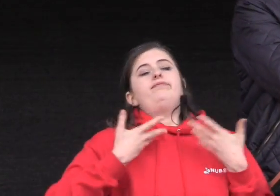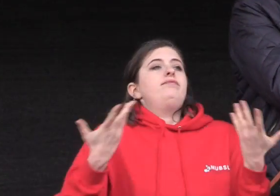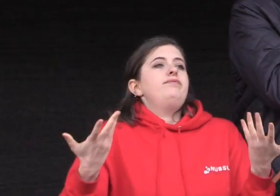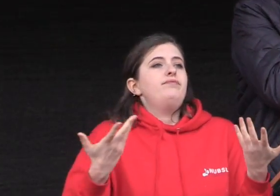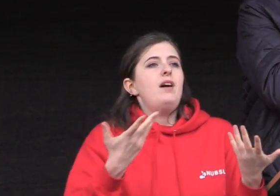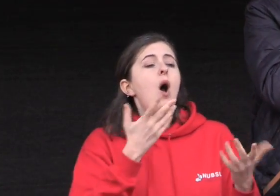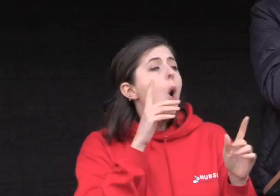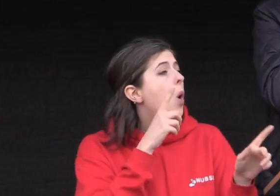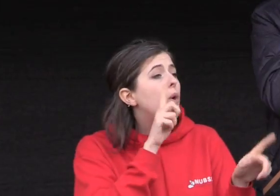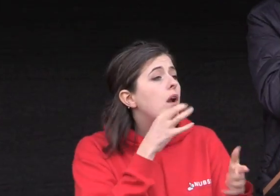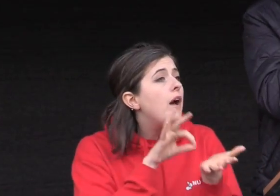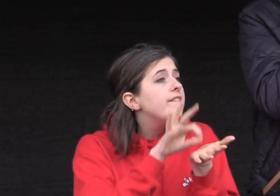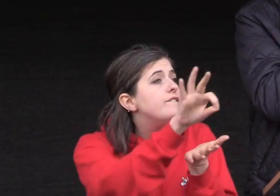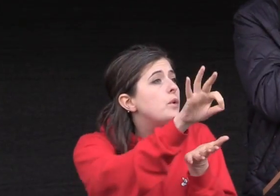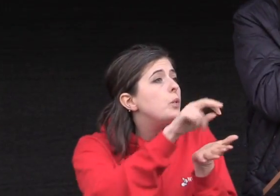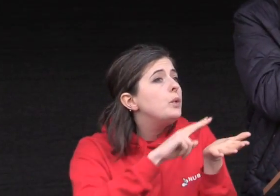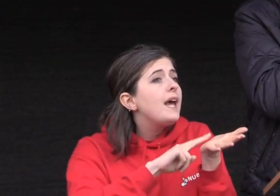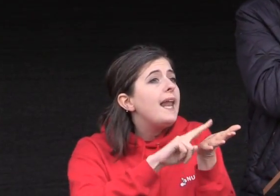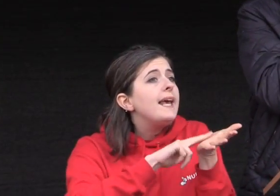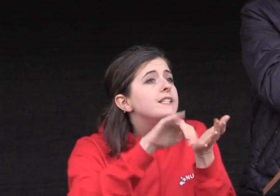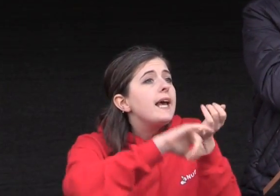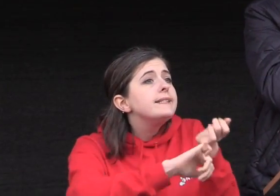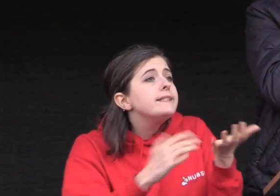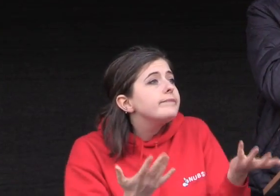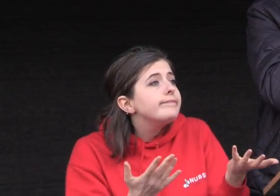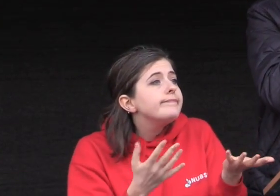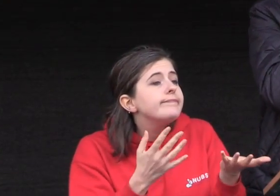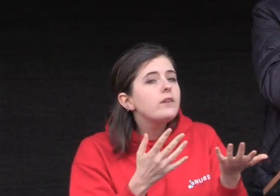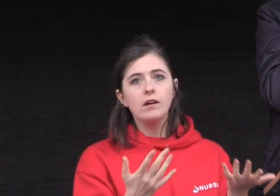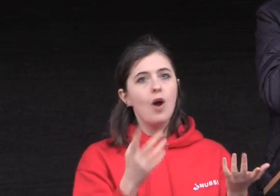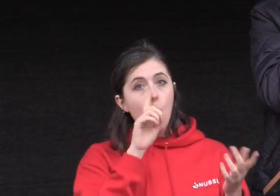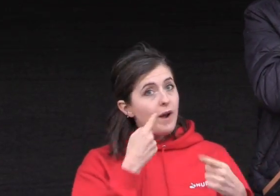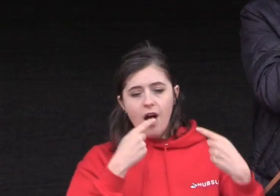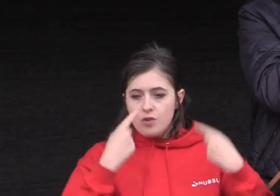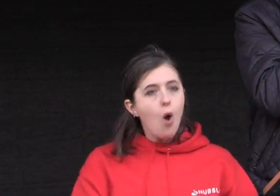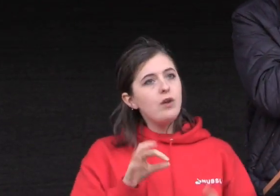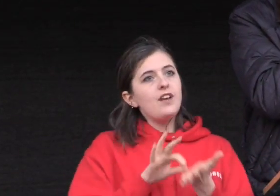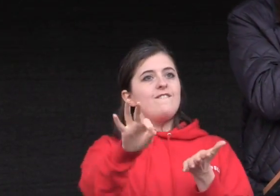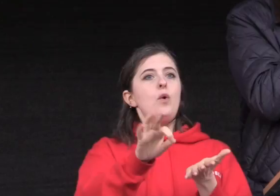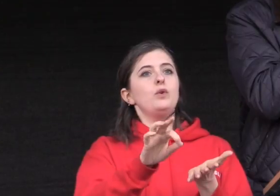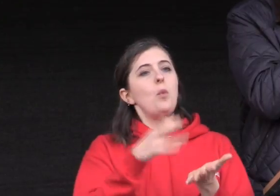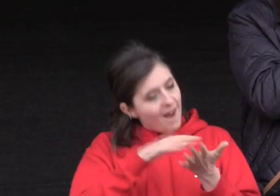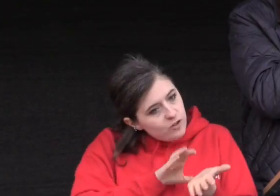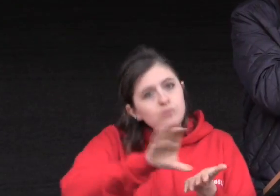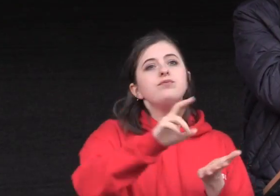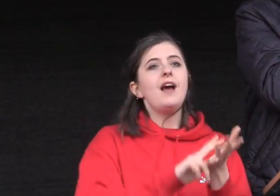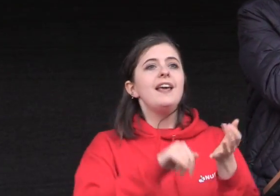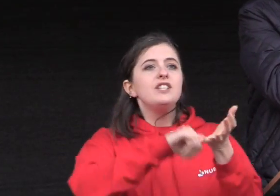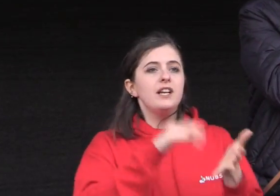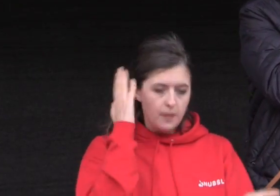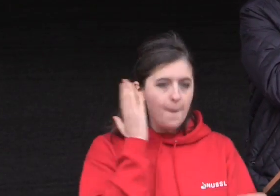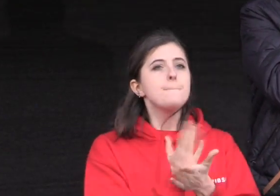can't afford the NHS. We can't not afford the NHS.